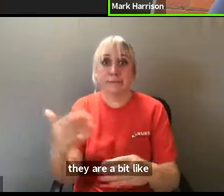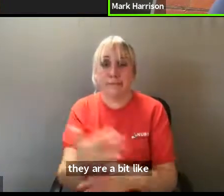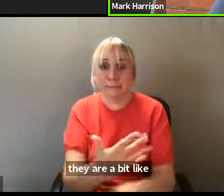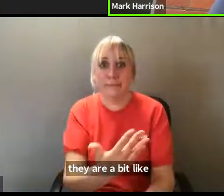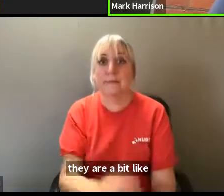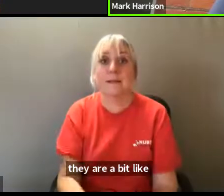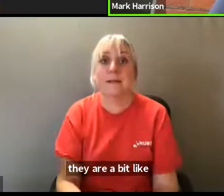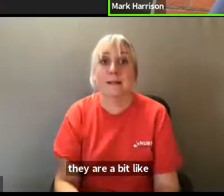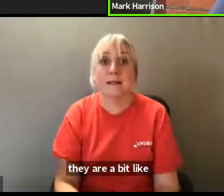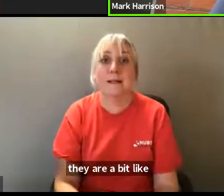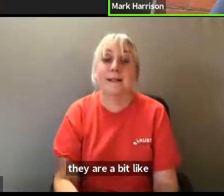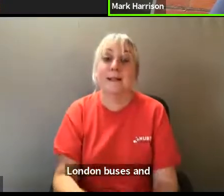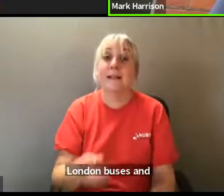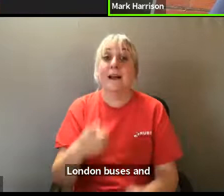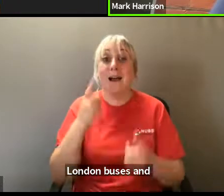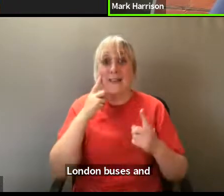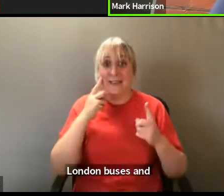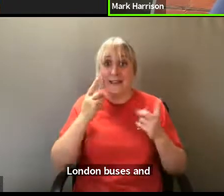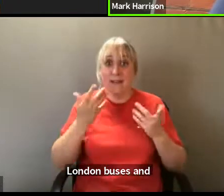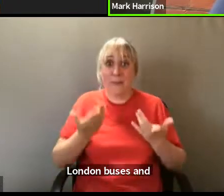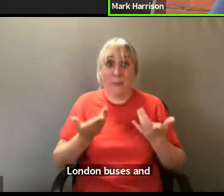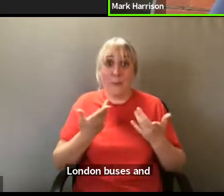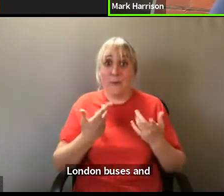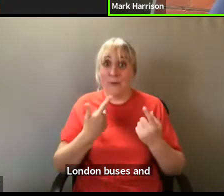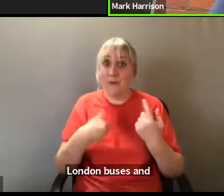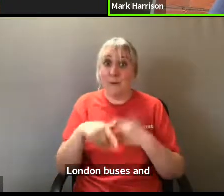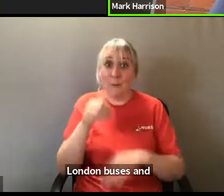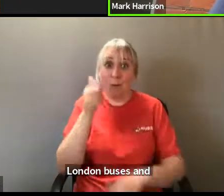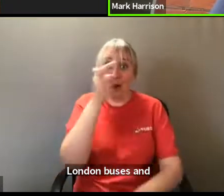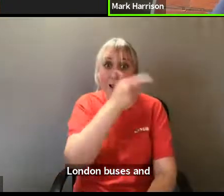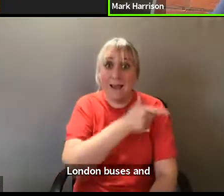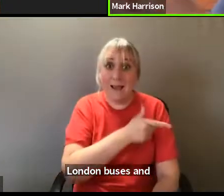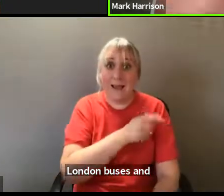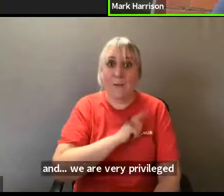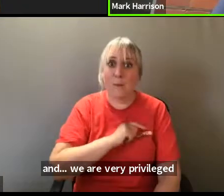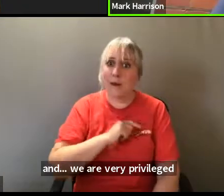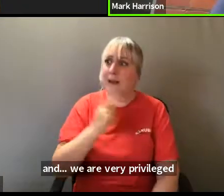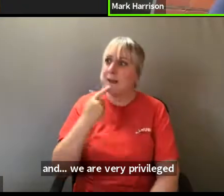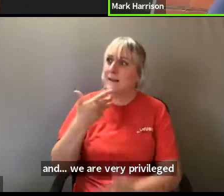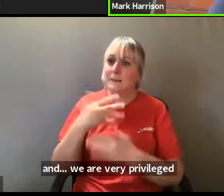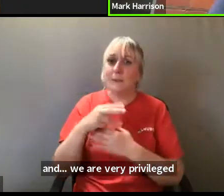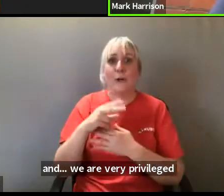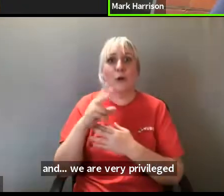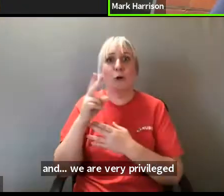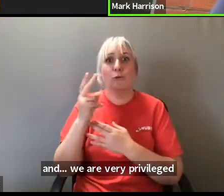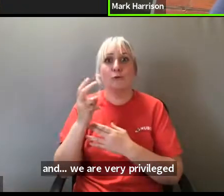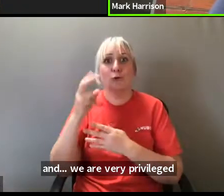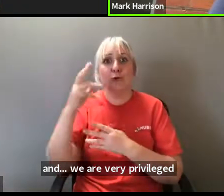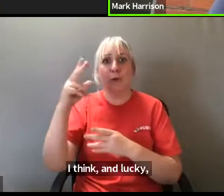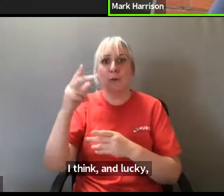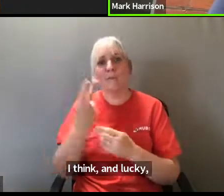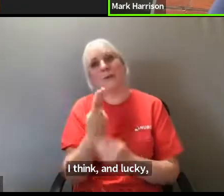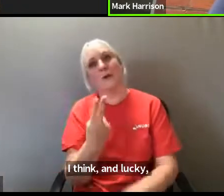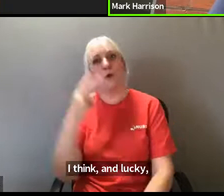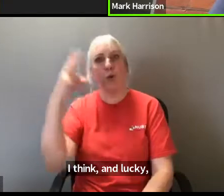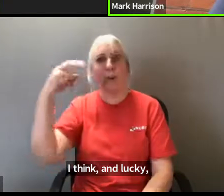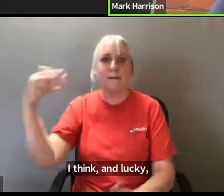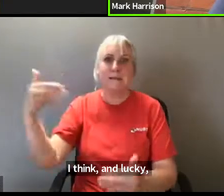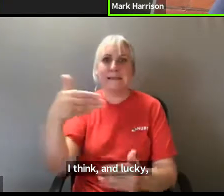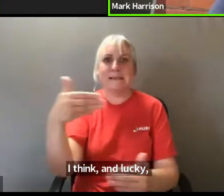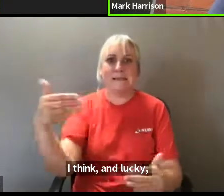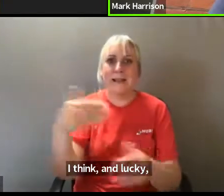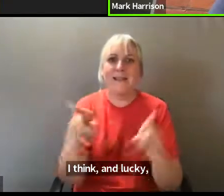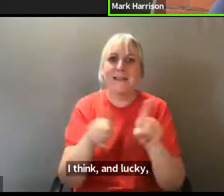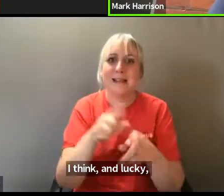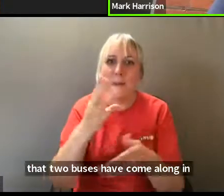we're very privileged, I think, and lucky that 2 buses have come along in the same month. So in the same month